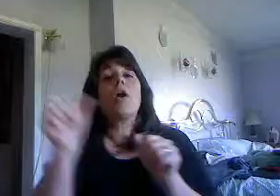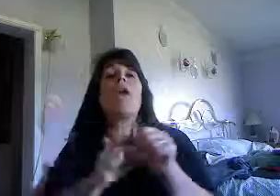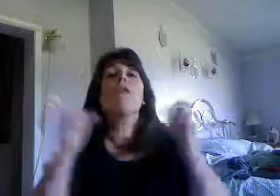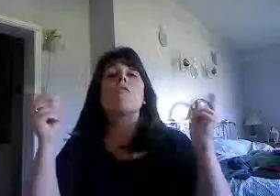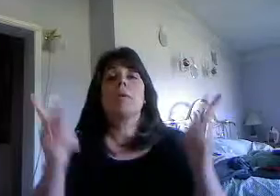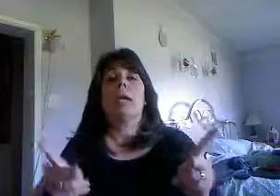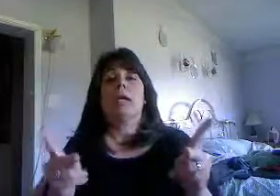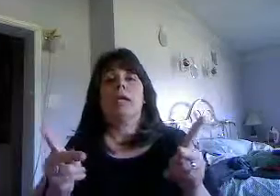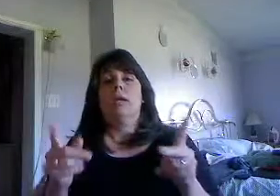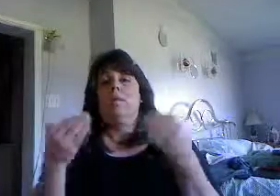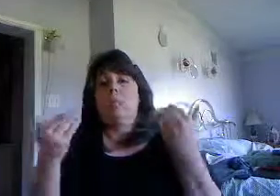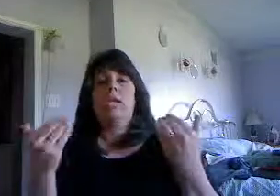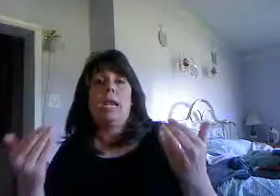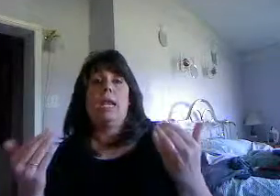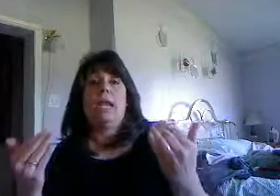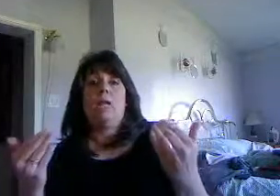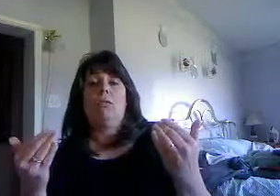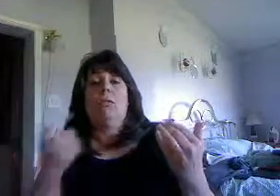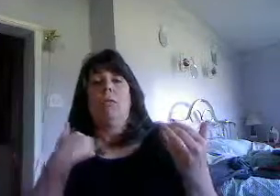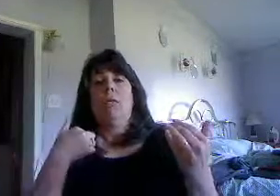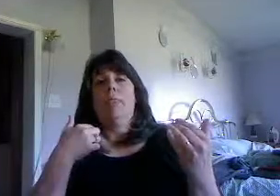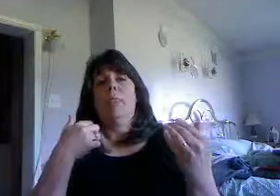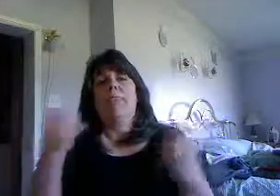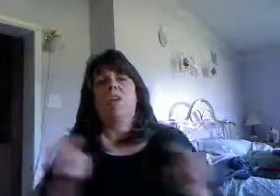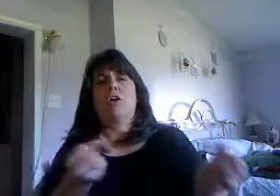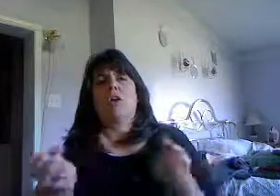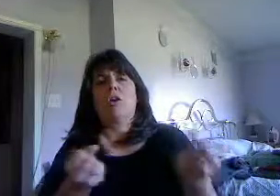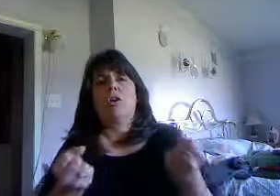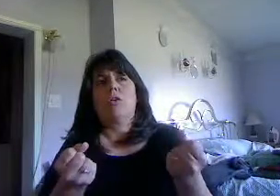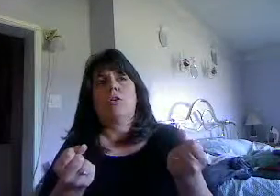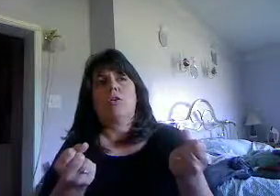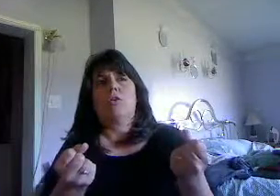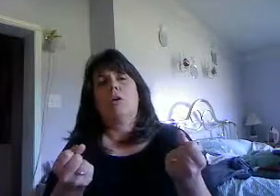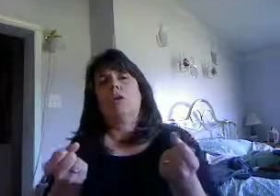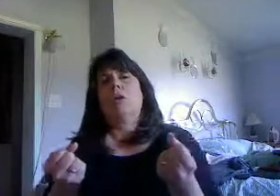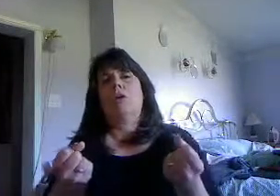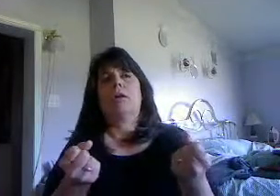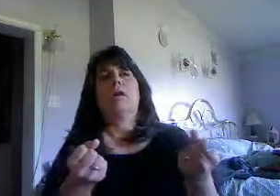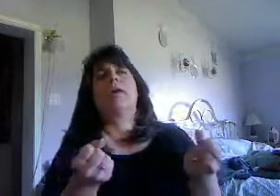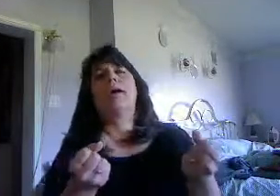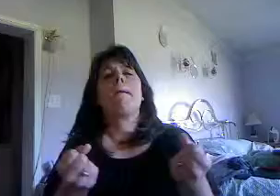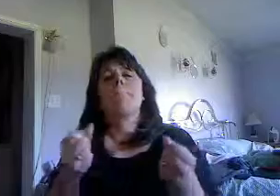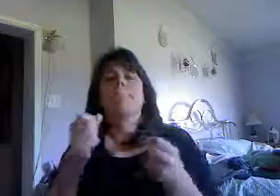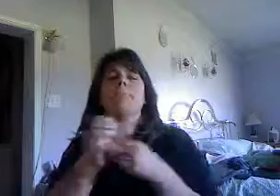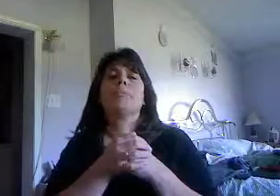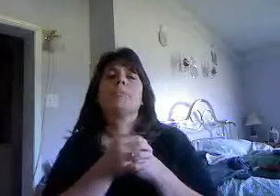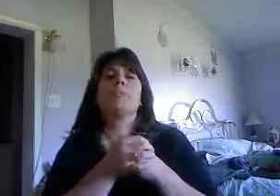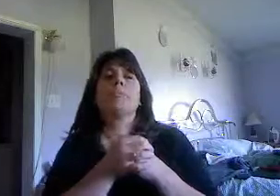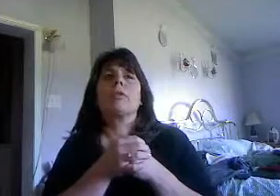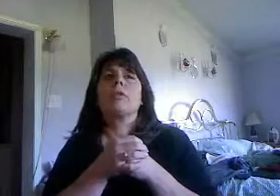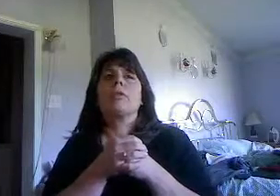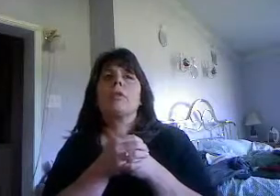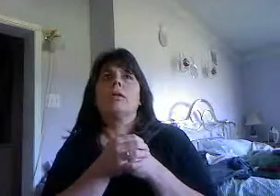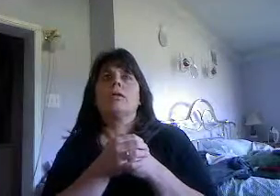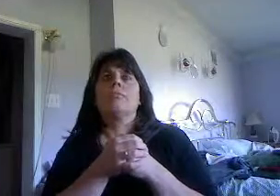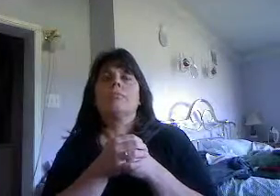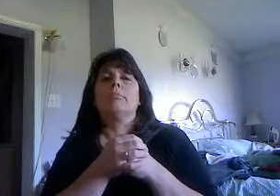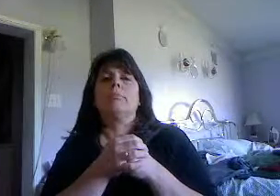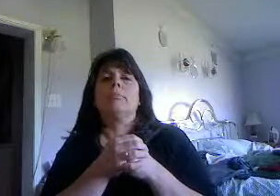for example, they target 18 to 24-year-old singles who think that they're swingers and that they need a fancy